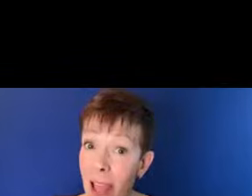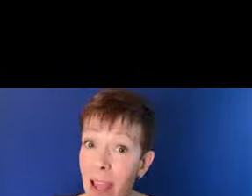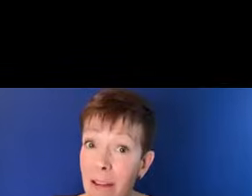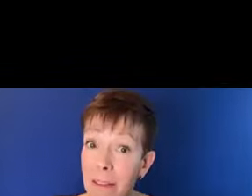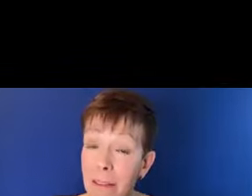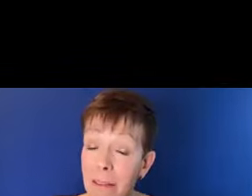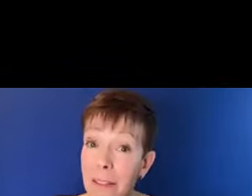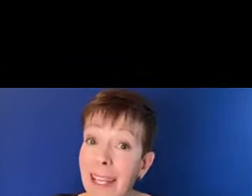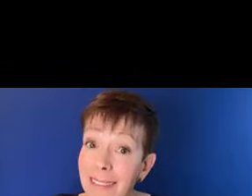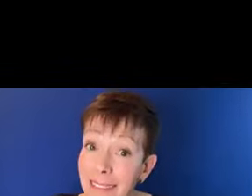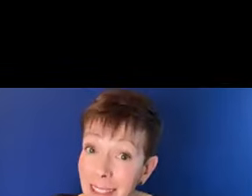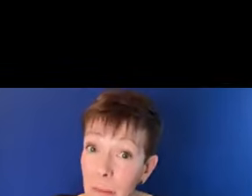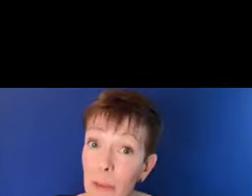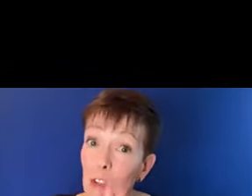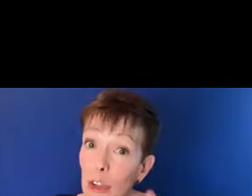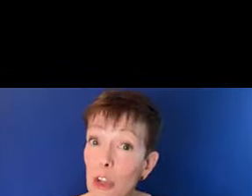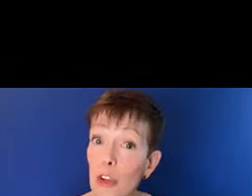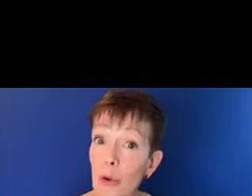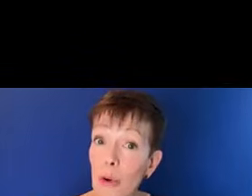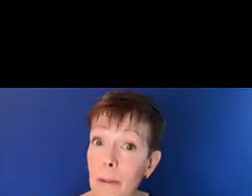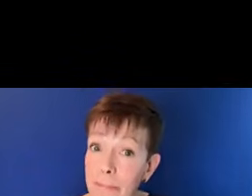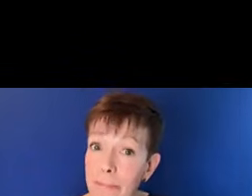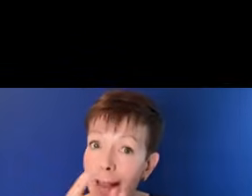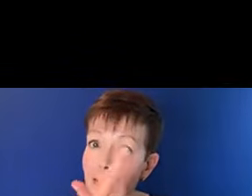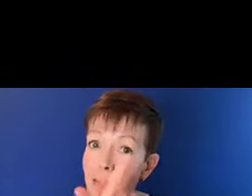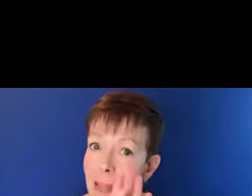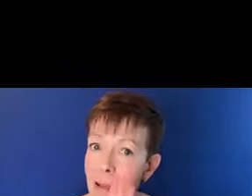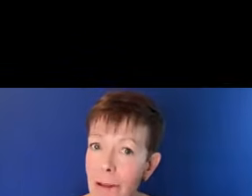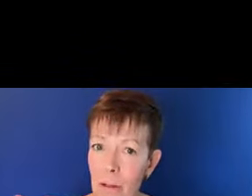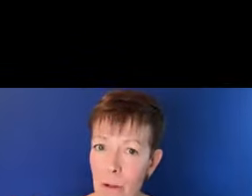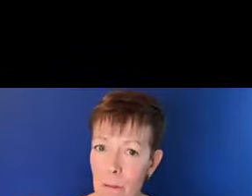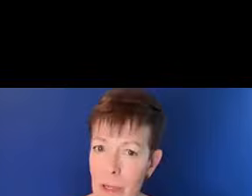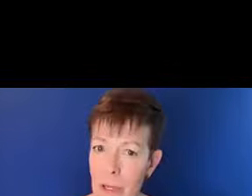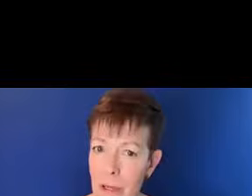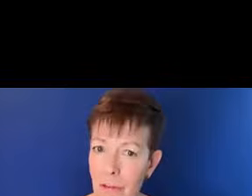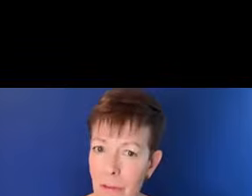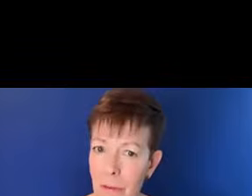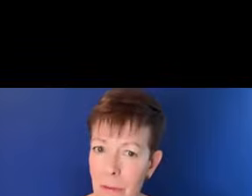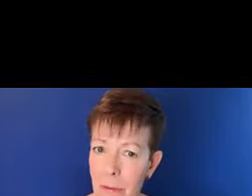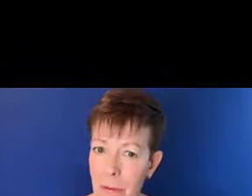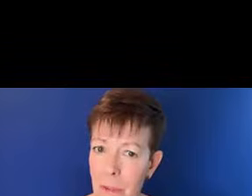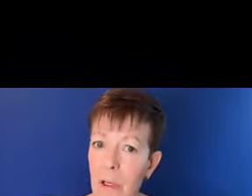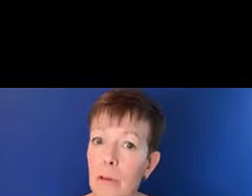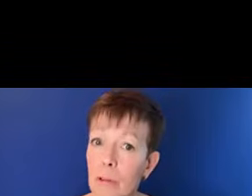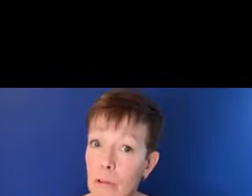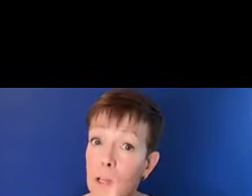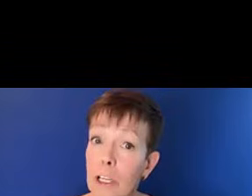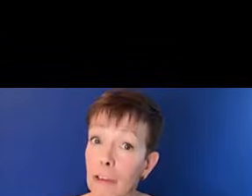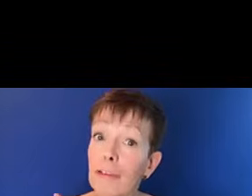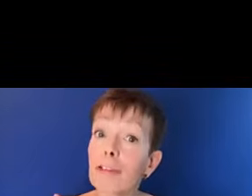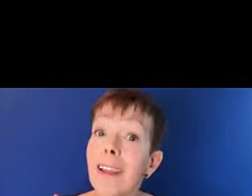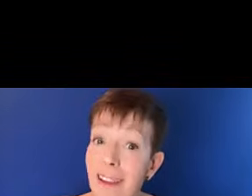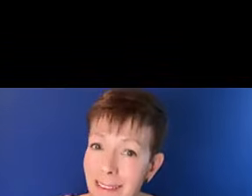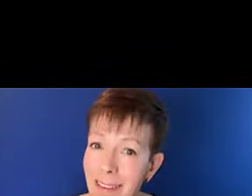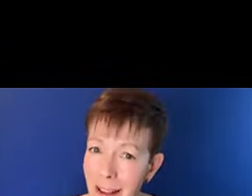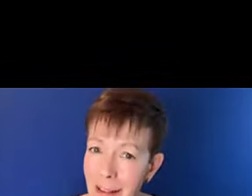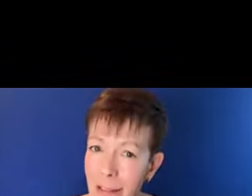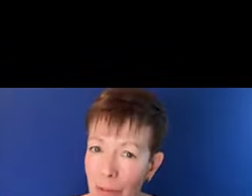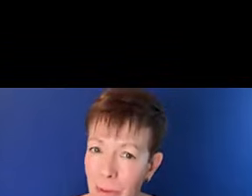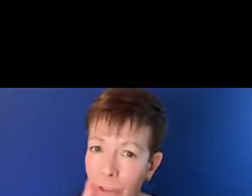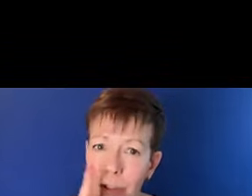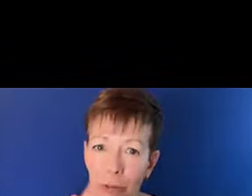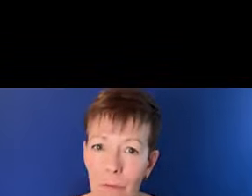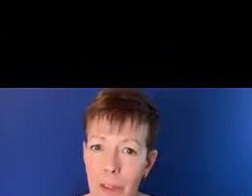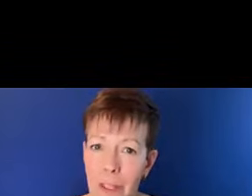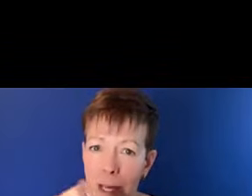obligation that this district has to ensure that she has access to education for the next 10 years.